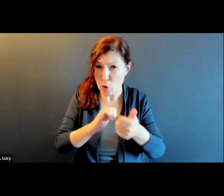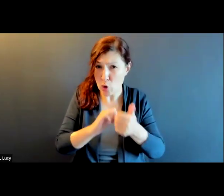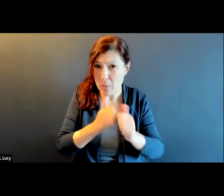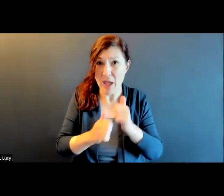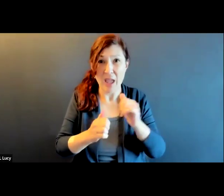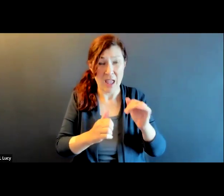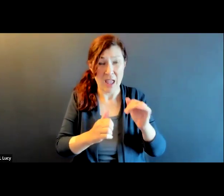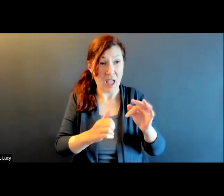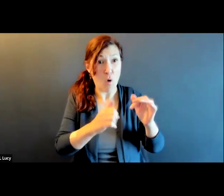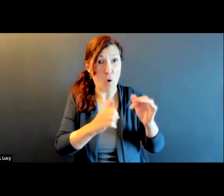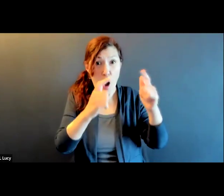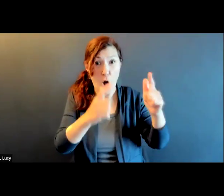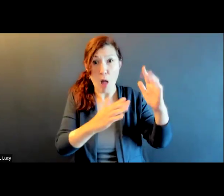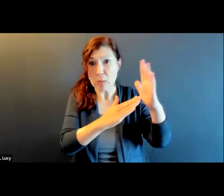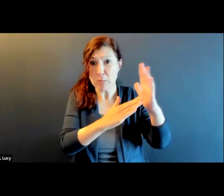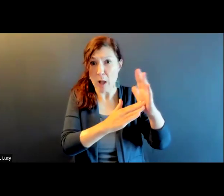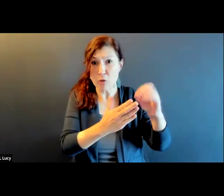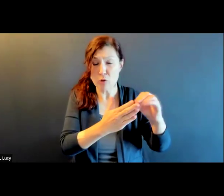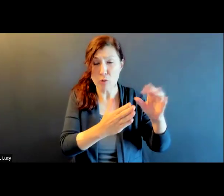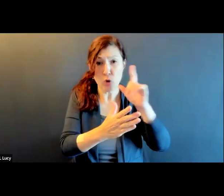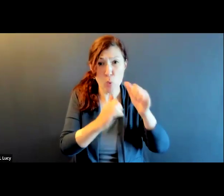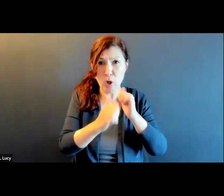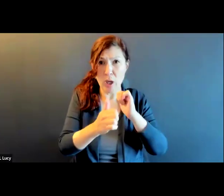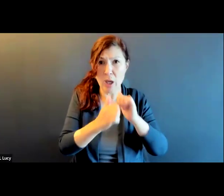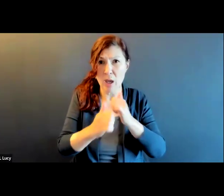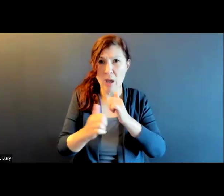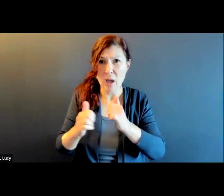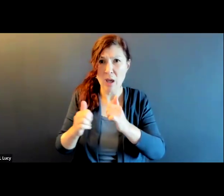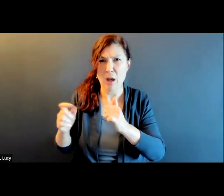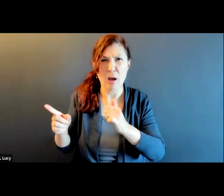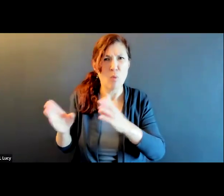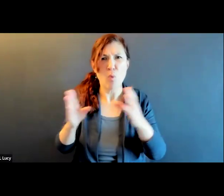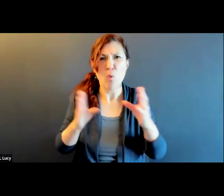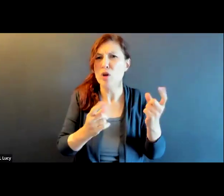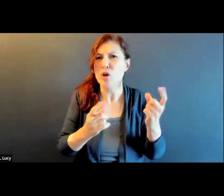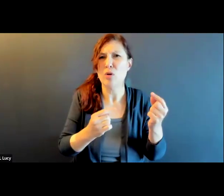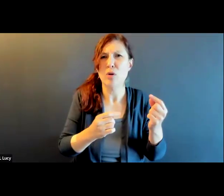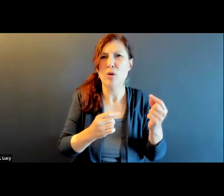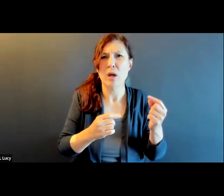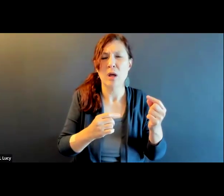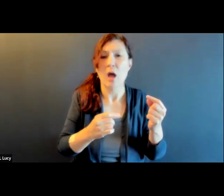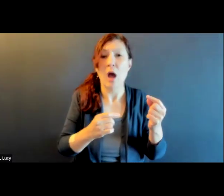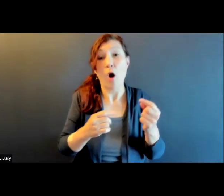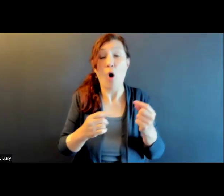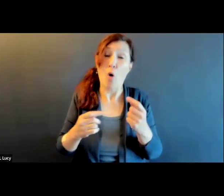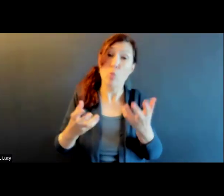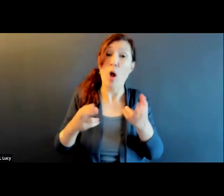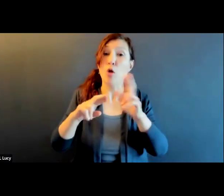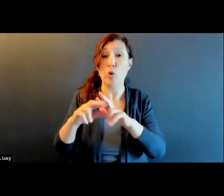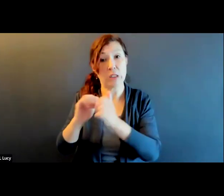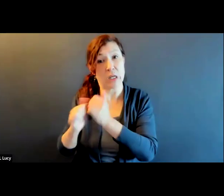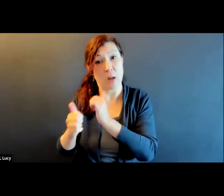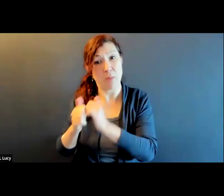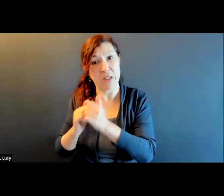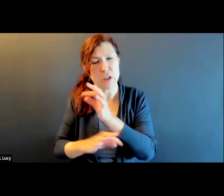compete, but we're not doing anything on the other end of creating more resources. We're just creating more competition at the student